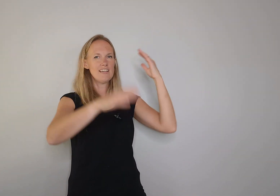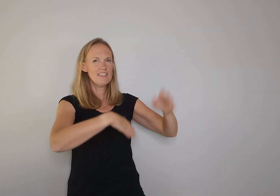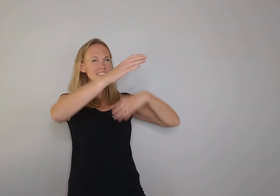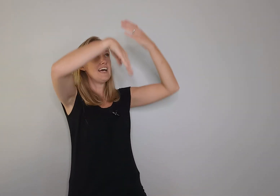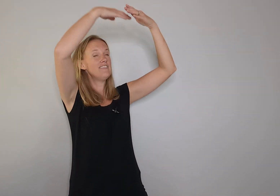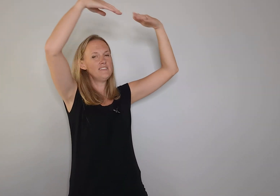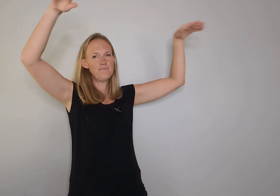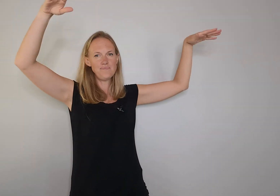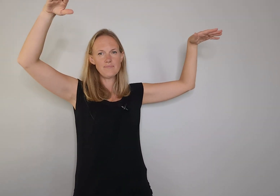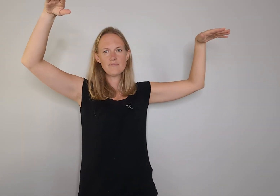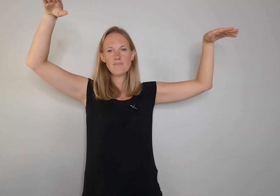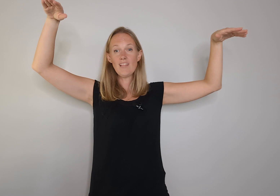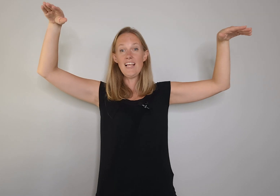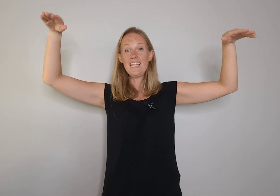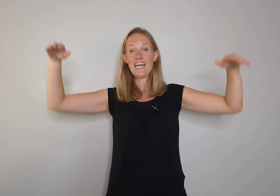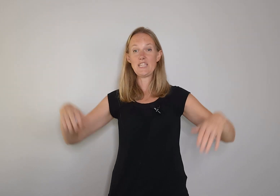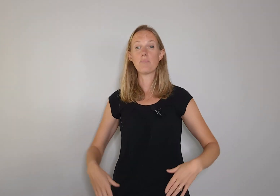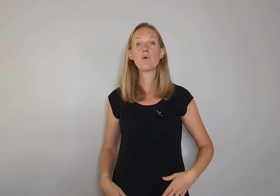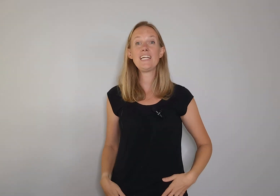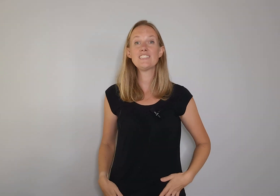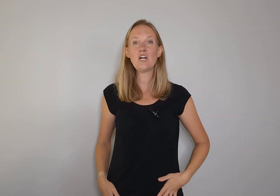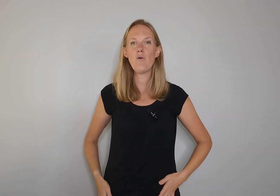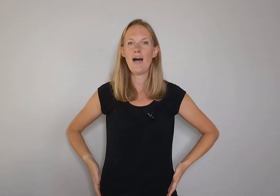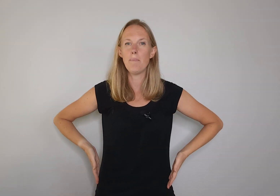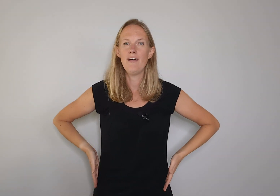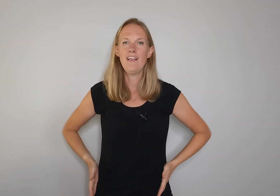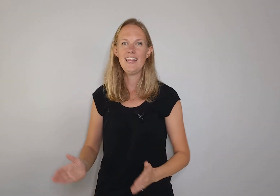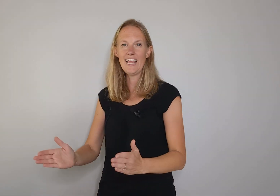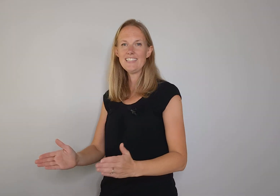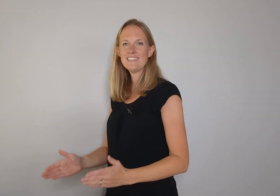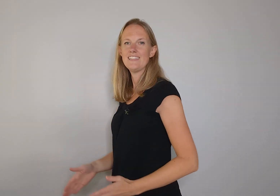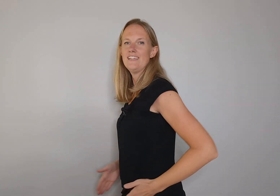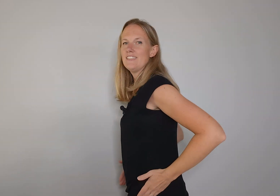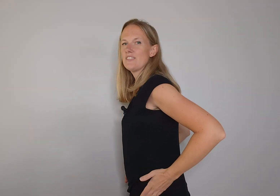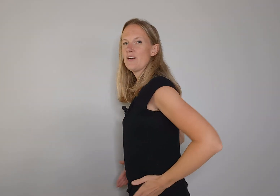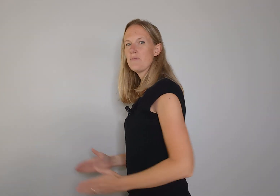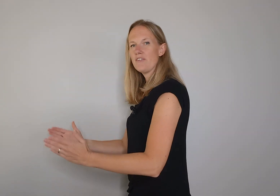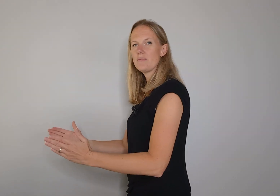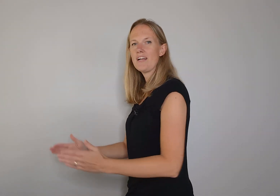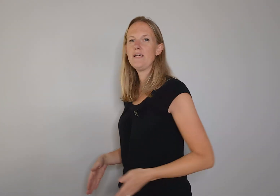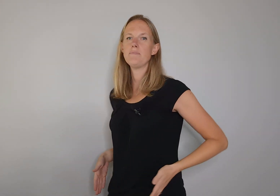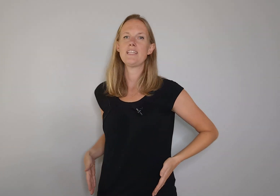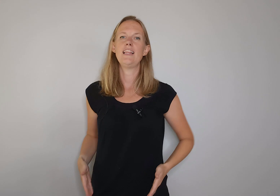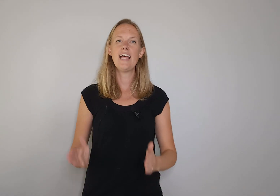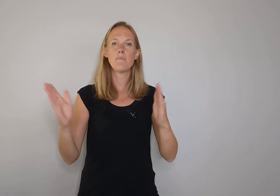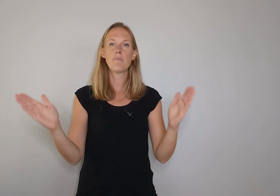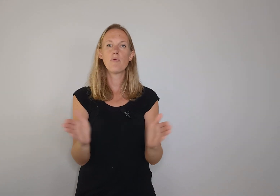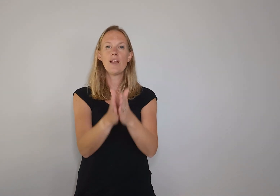right? Heaven. Let the praise go up. Let, so coming out from our hips, let